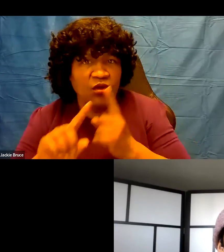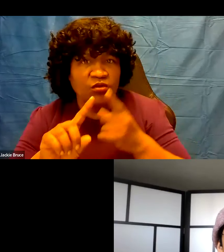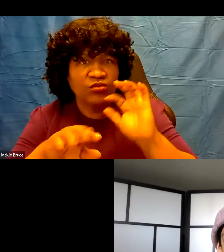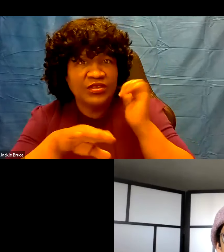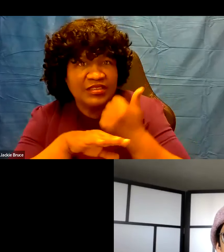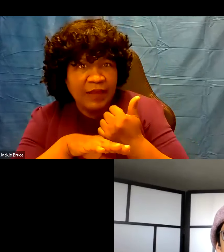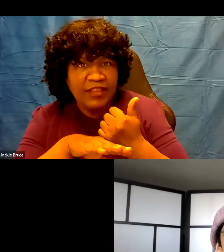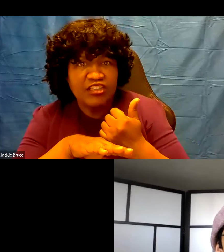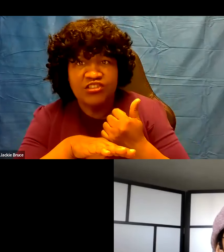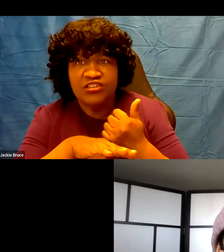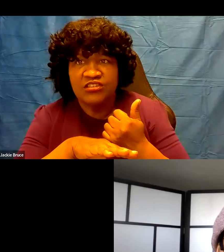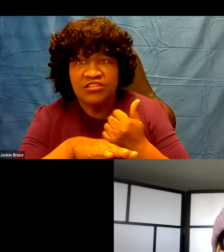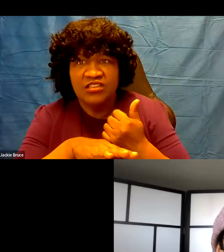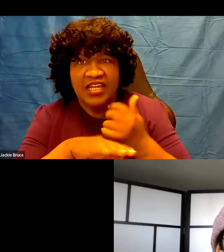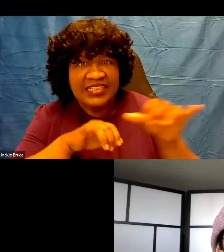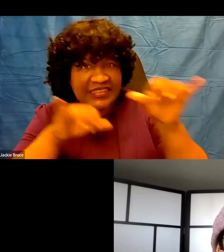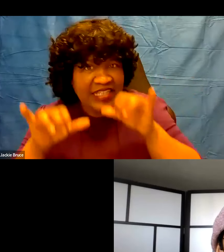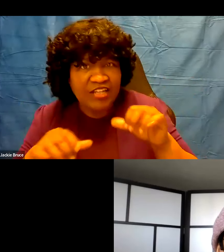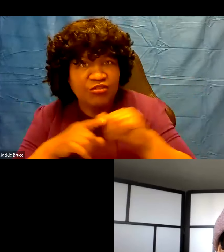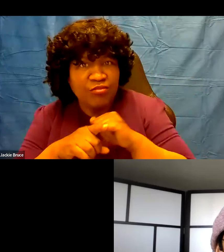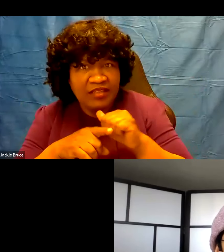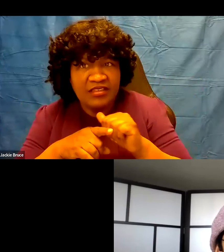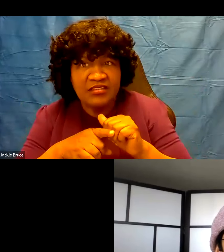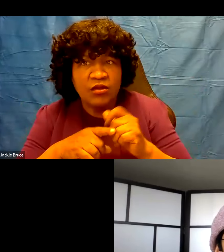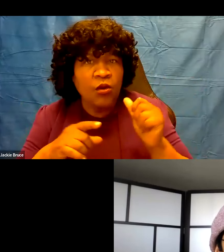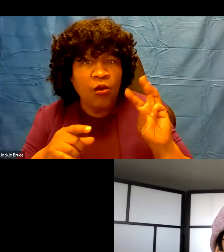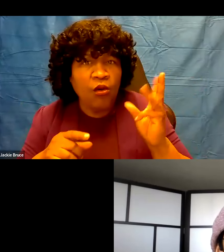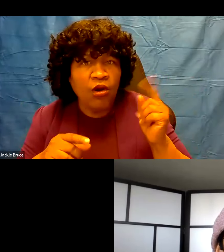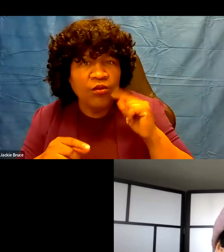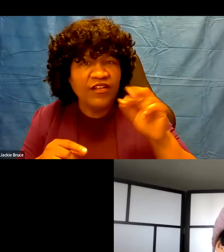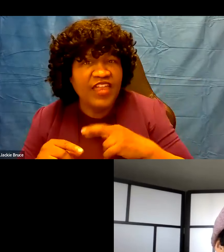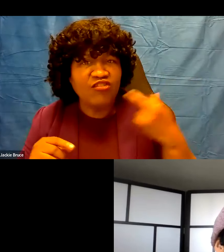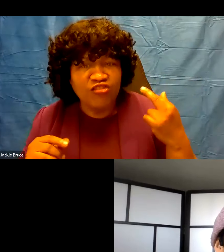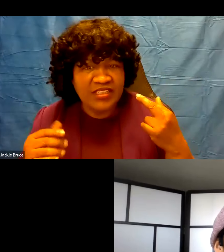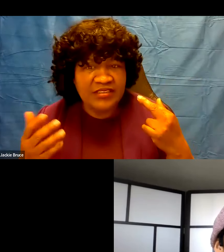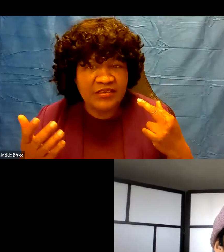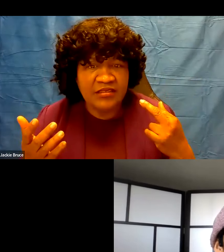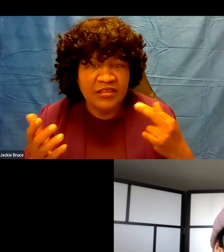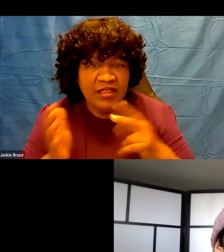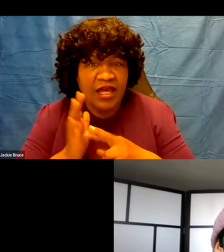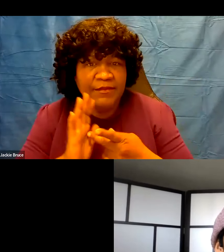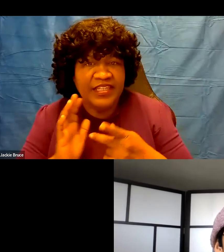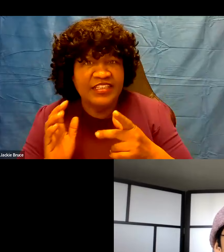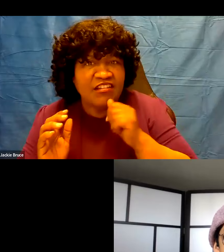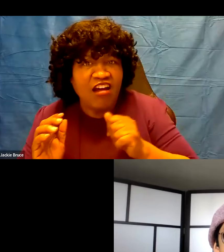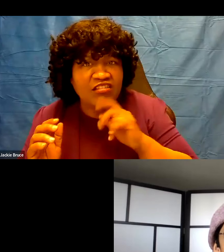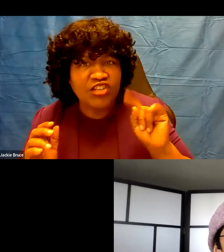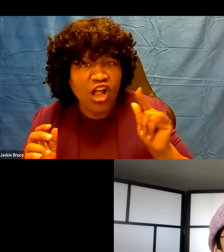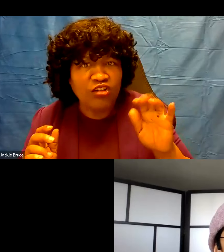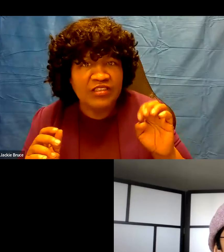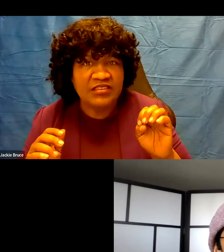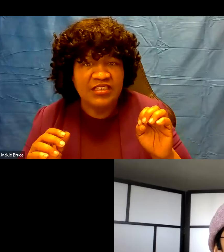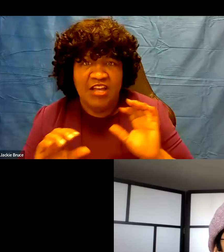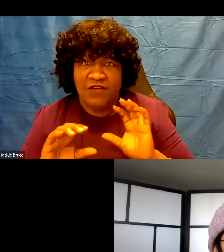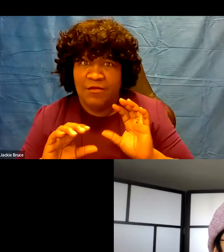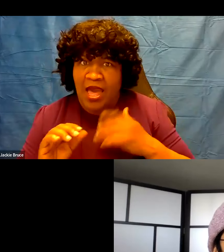establish a standard practice when it comes for what that risk tolerance is? Because I'm just speaking from an agency level, everyone